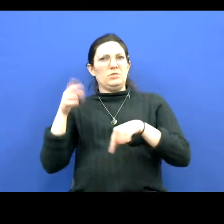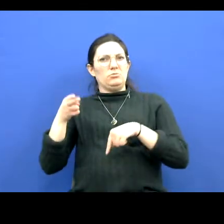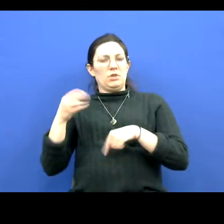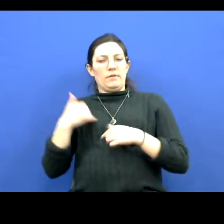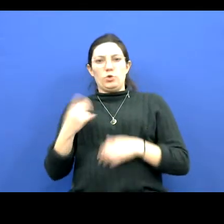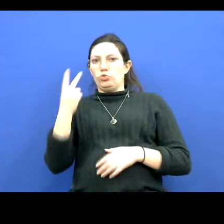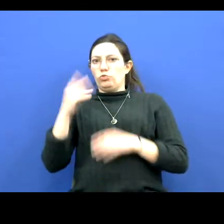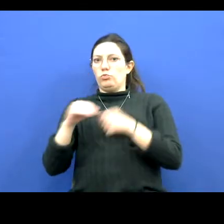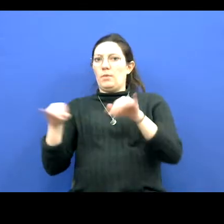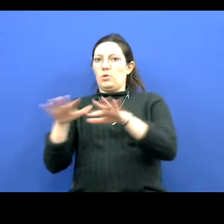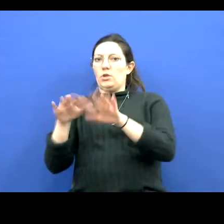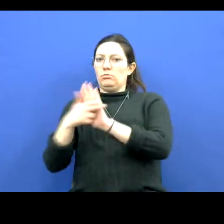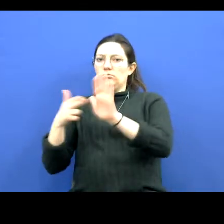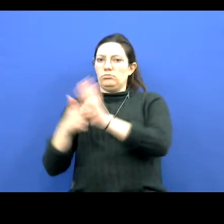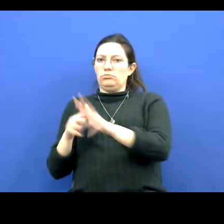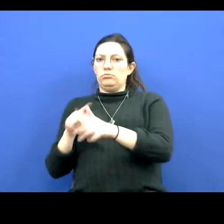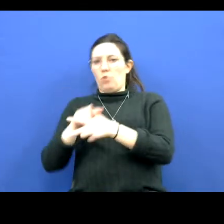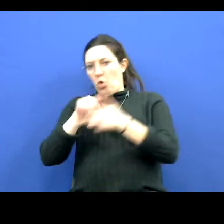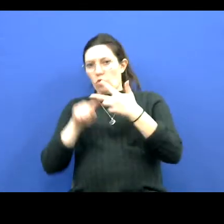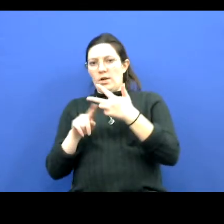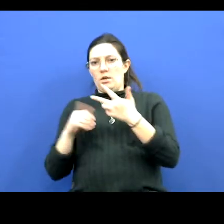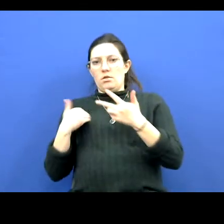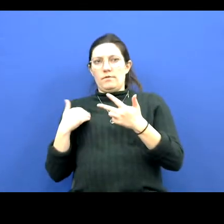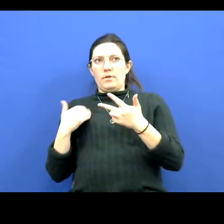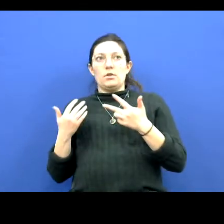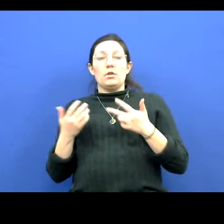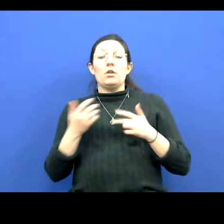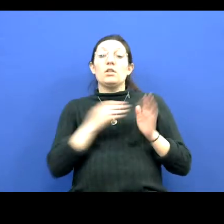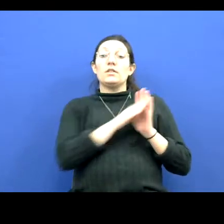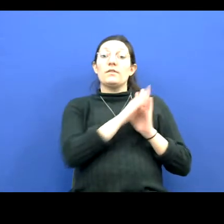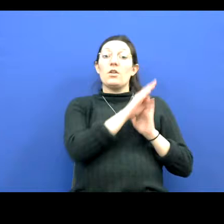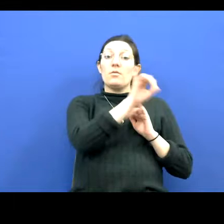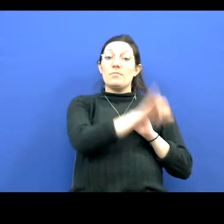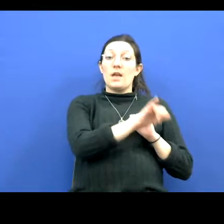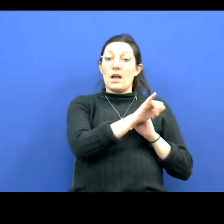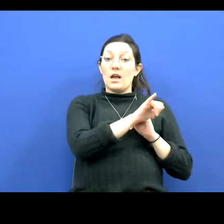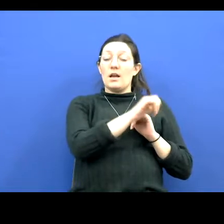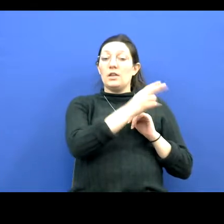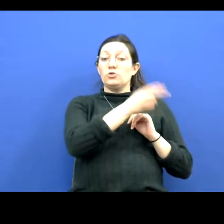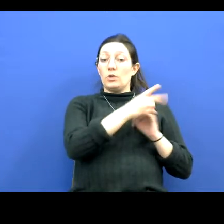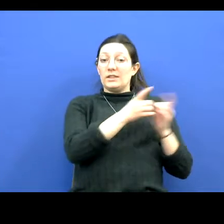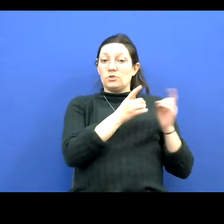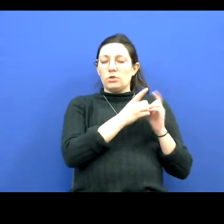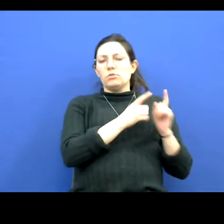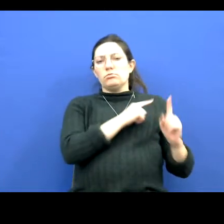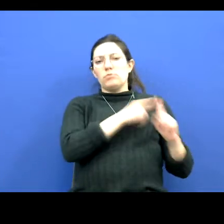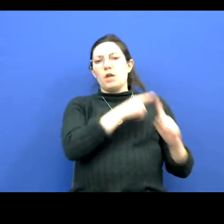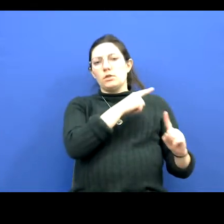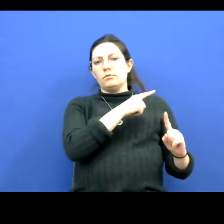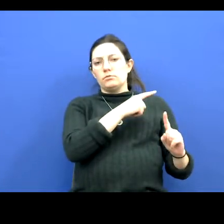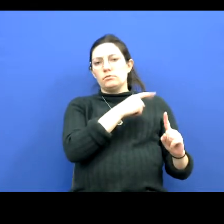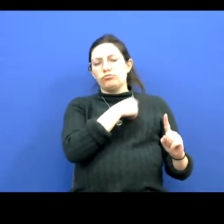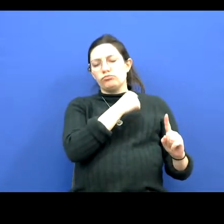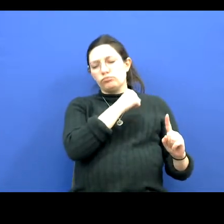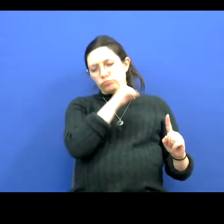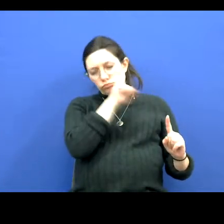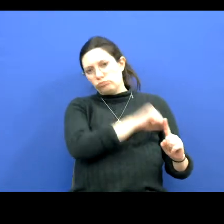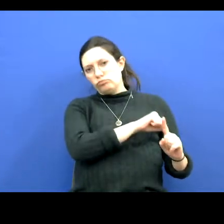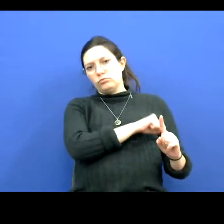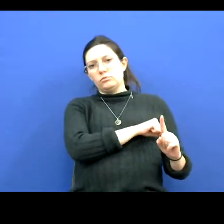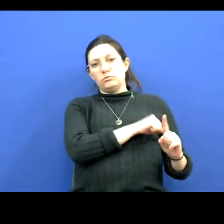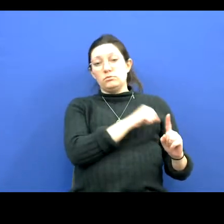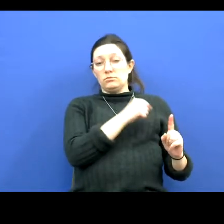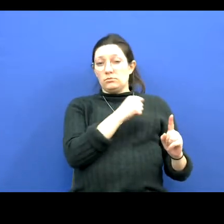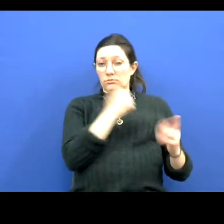And the development of the historic district is all positive in our eyes, and for good reason. We get